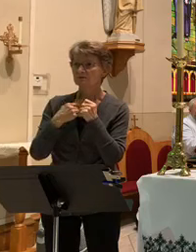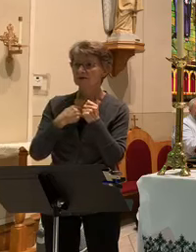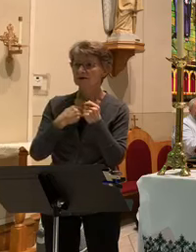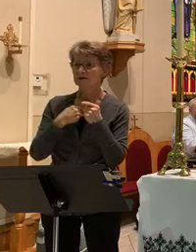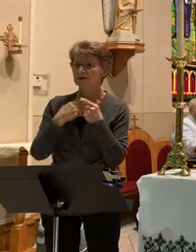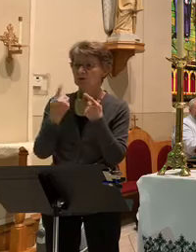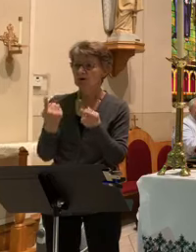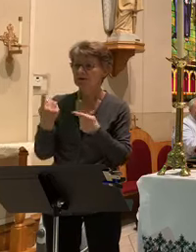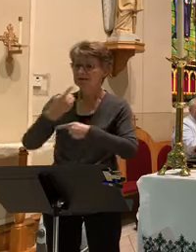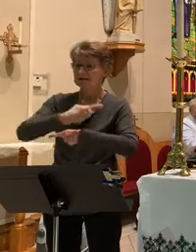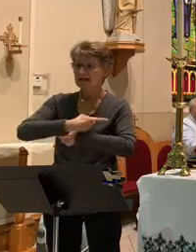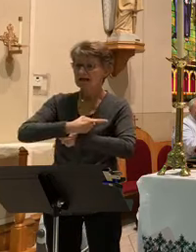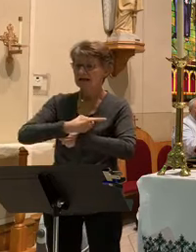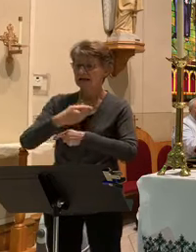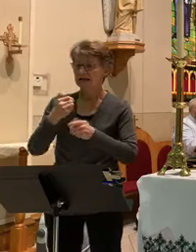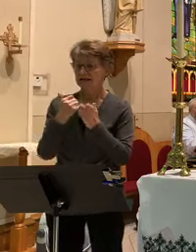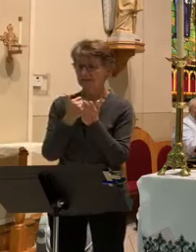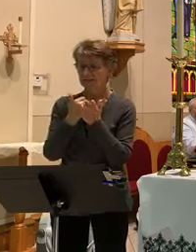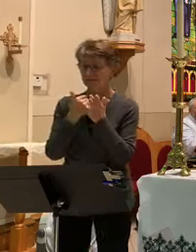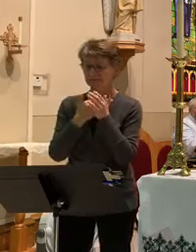Lord. Amen.